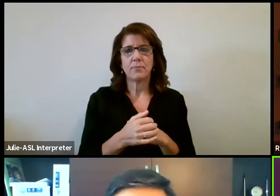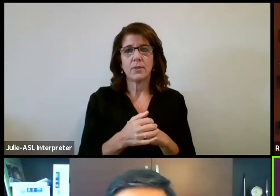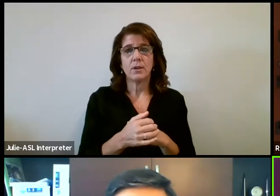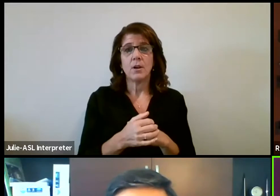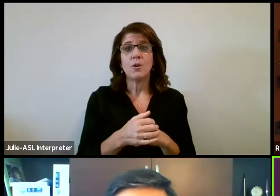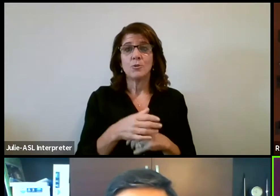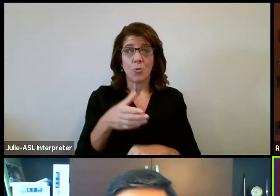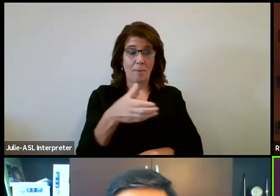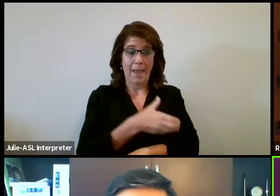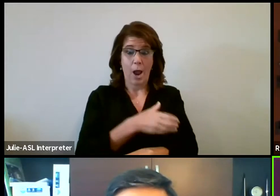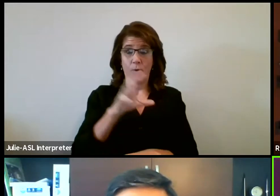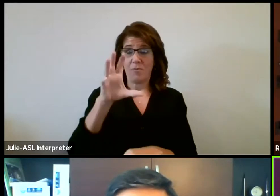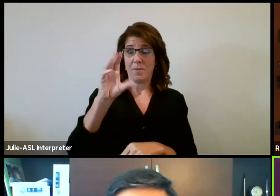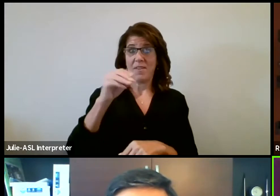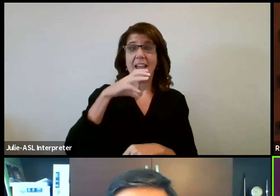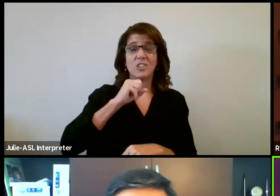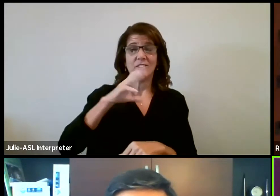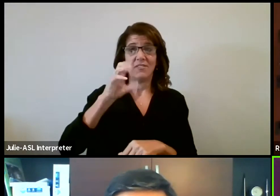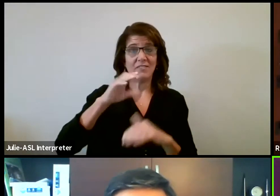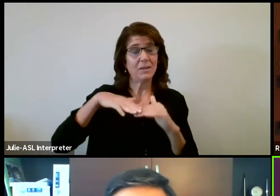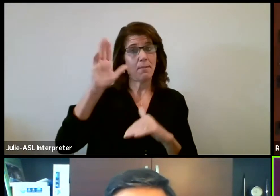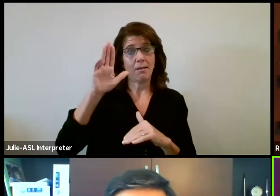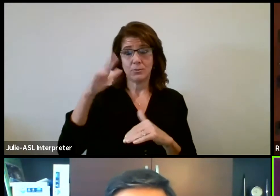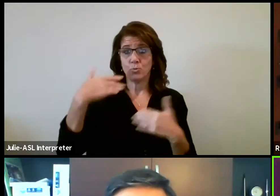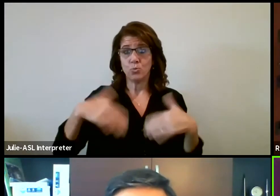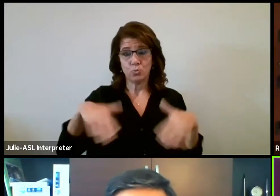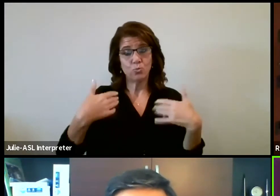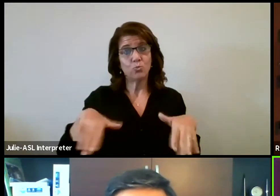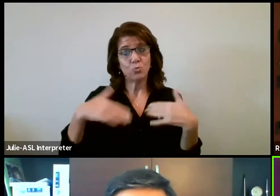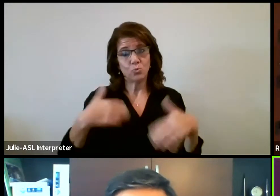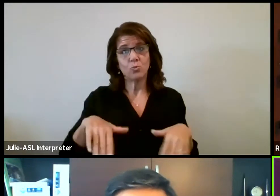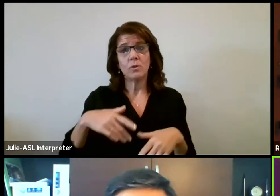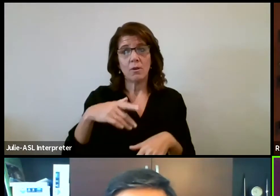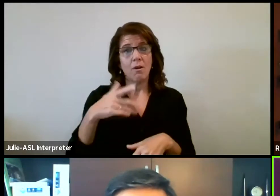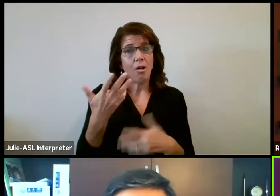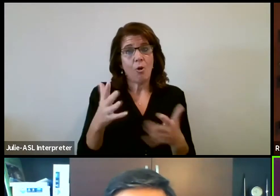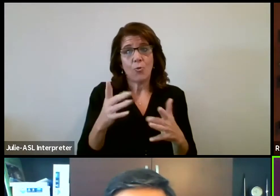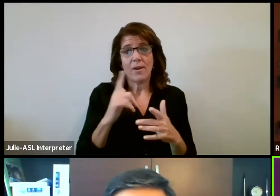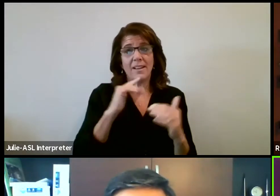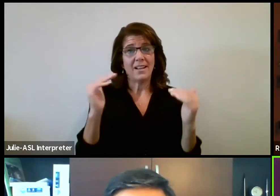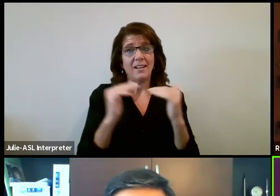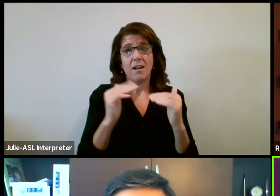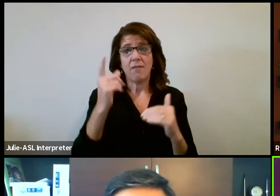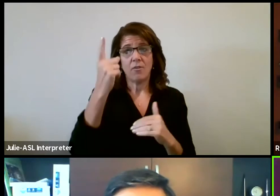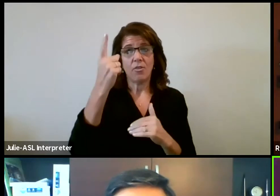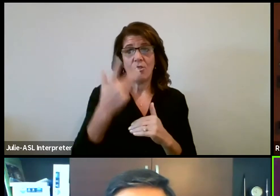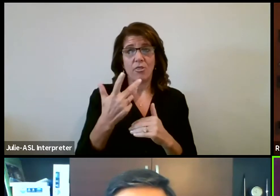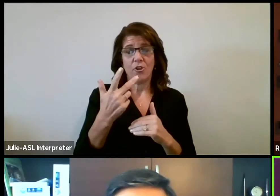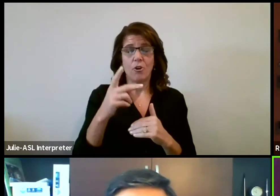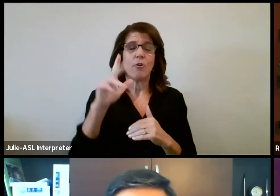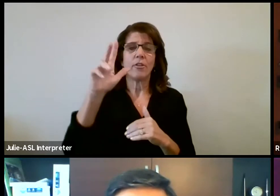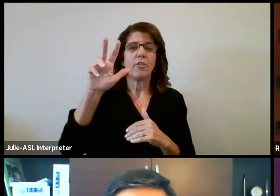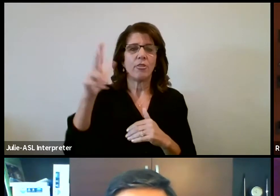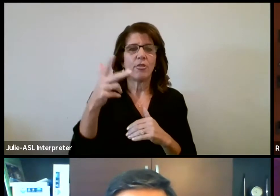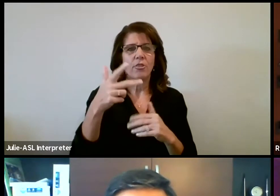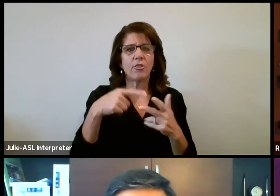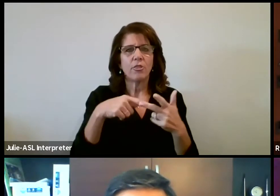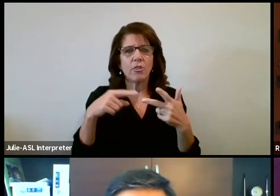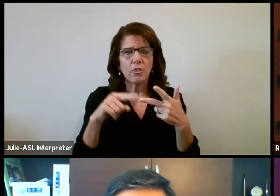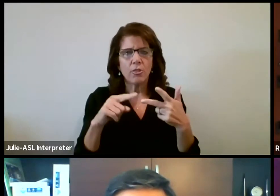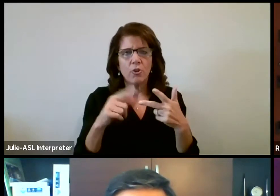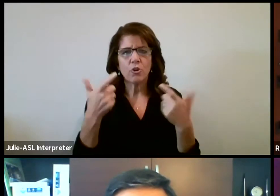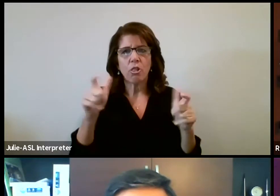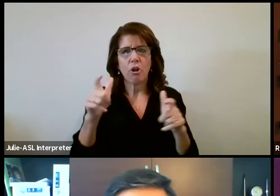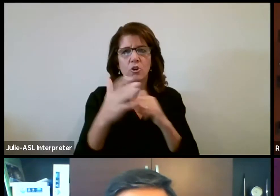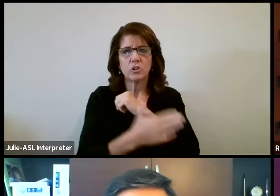plus, and from an economic standpoint in the US right now, is already the equivalent of the third largest country when it comes